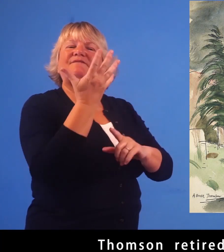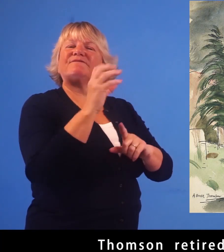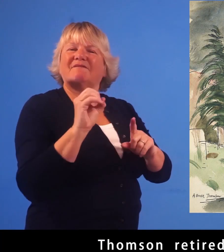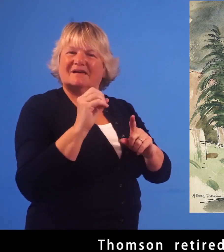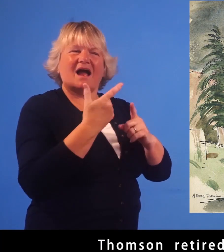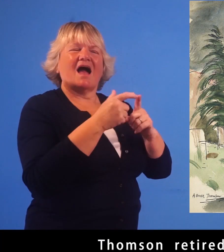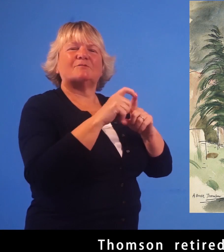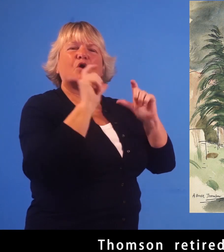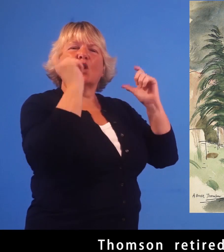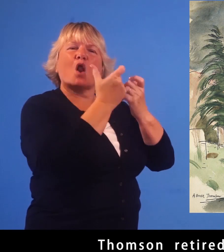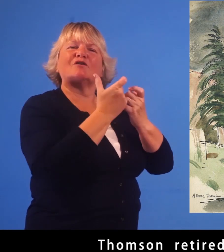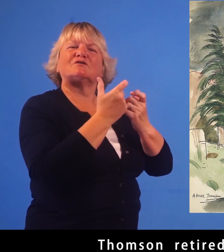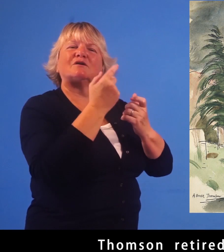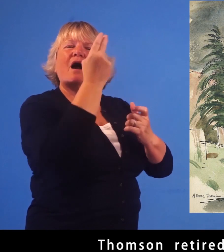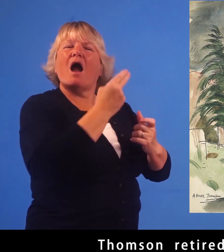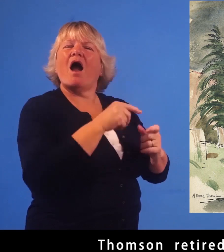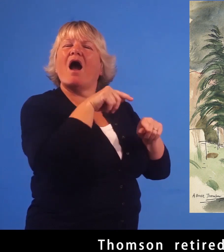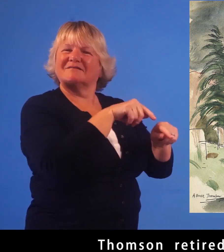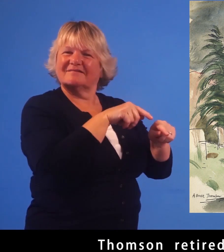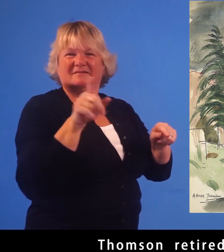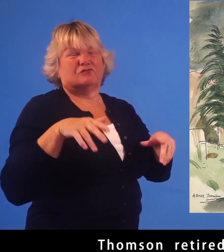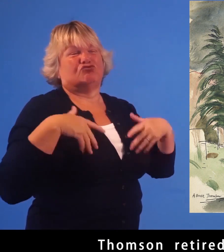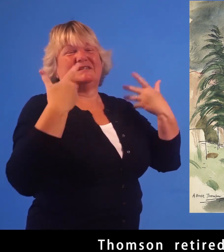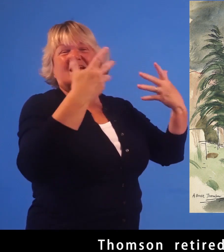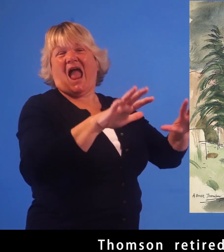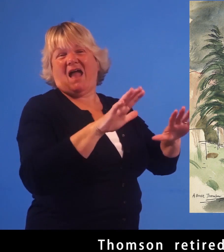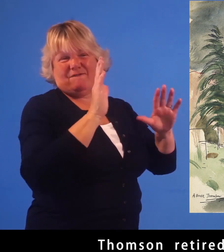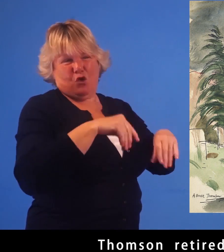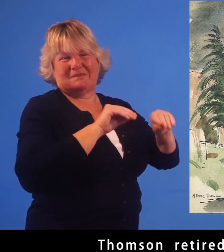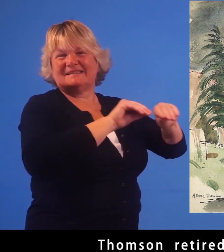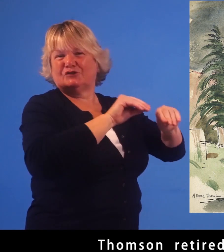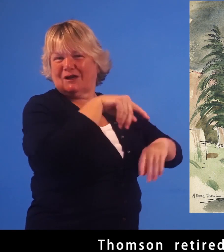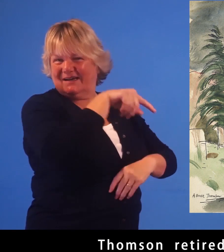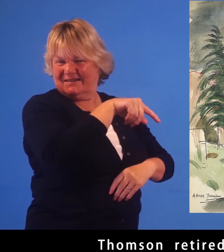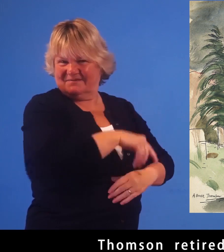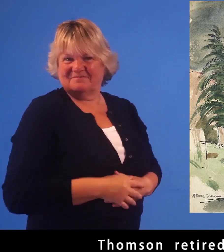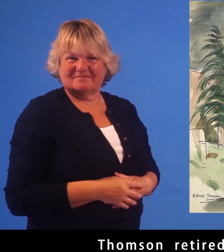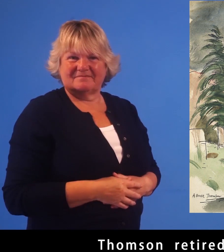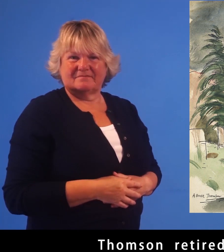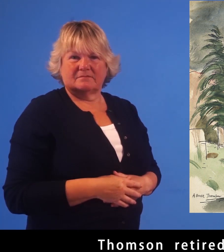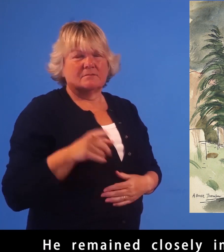Thomson retired from teaching at Edinburgh College of Art in June 1950.